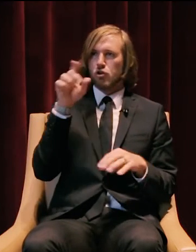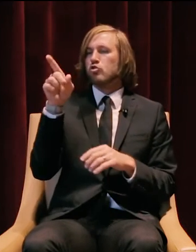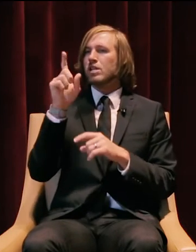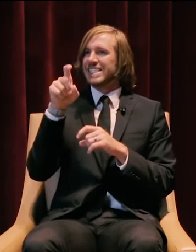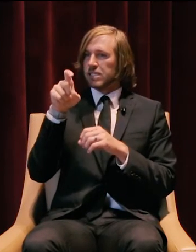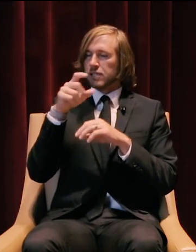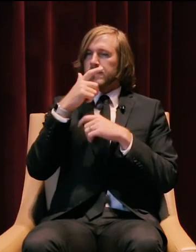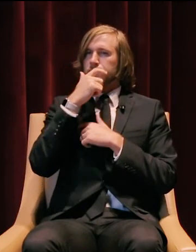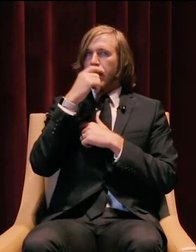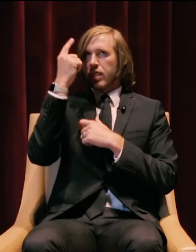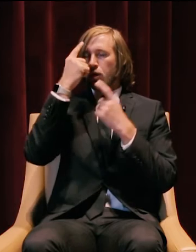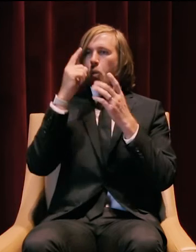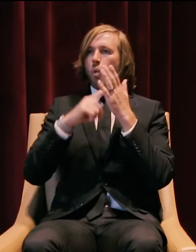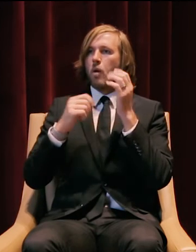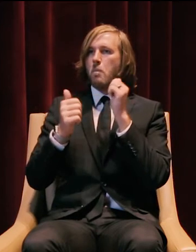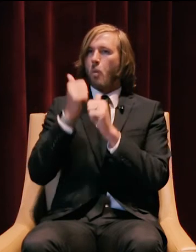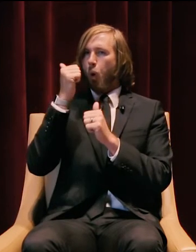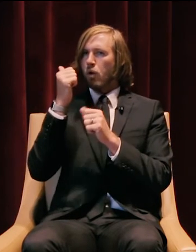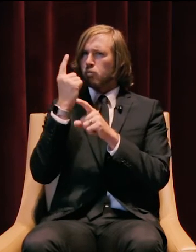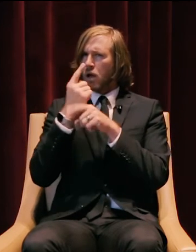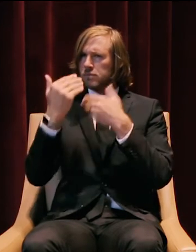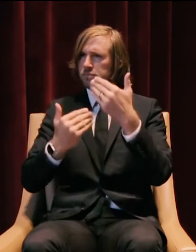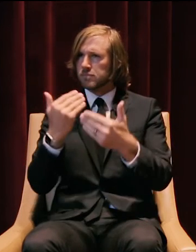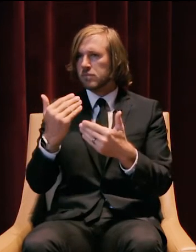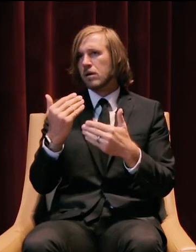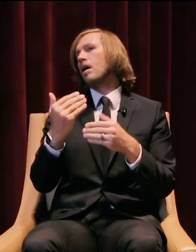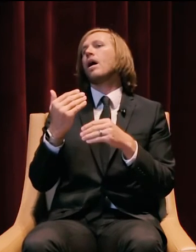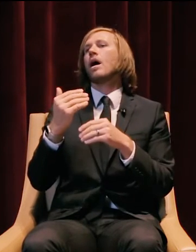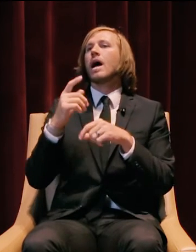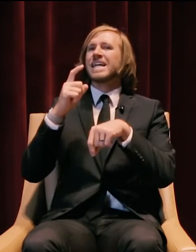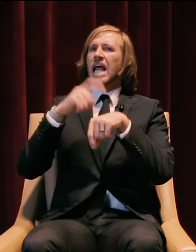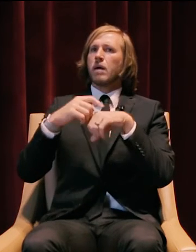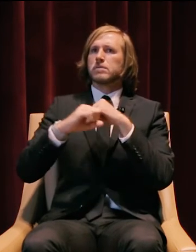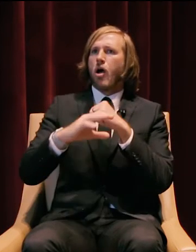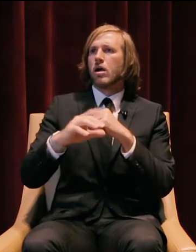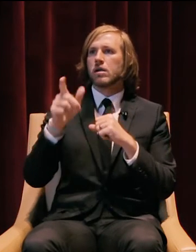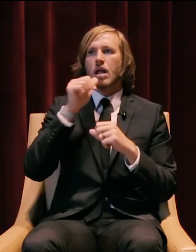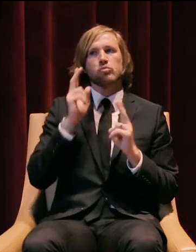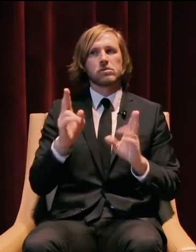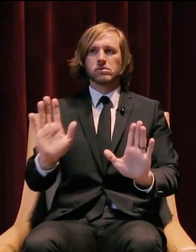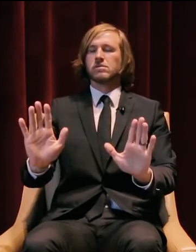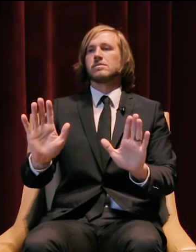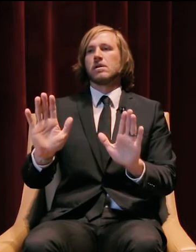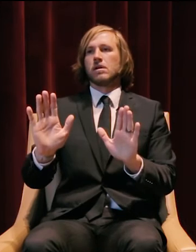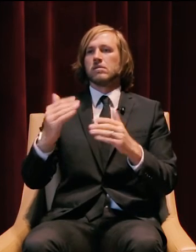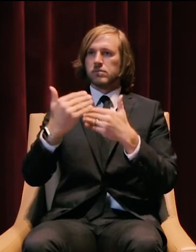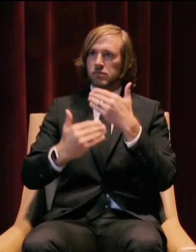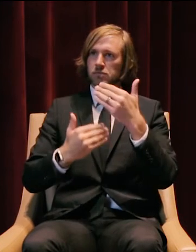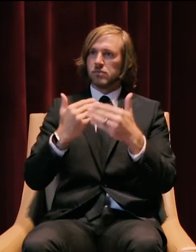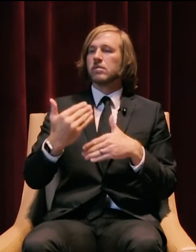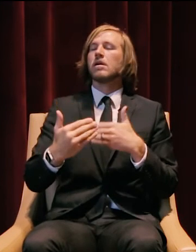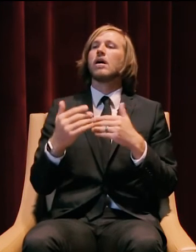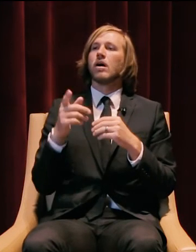and think about the most logical and to time to market. Don't rush it, but just